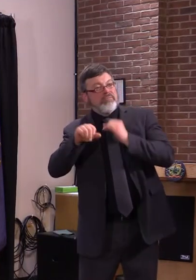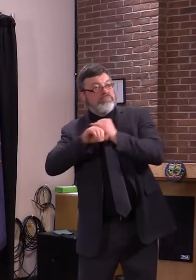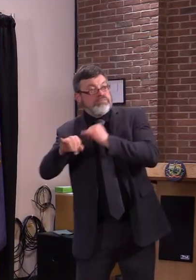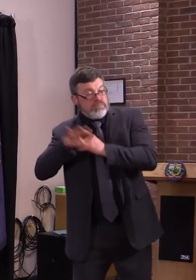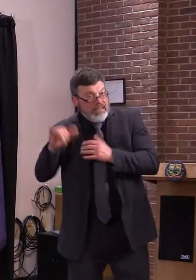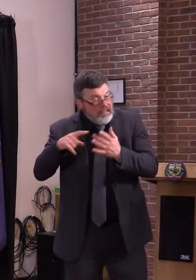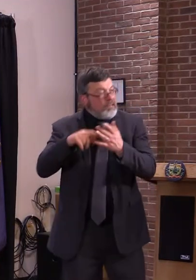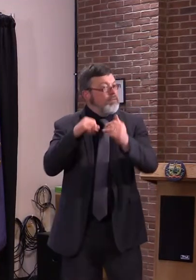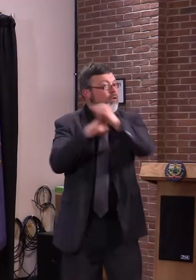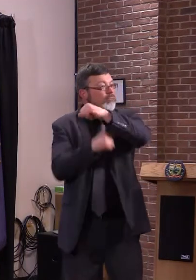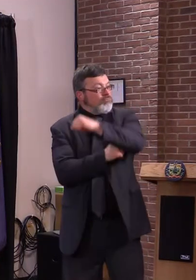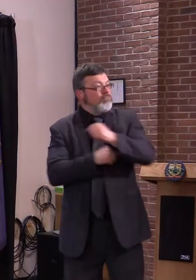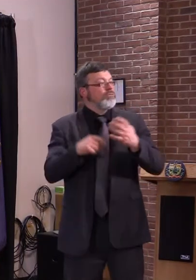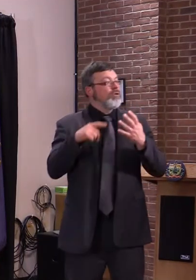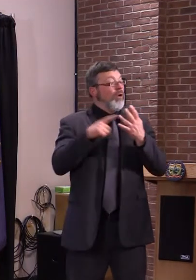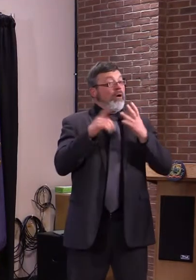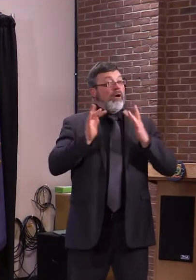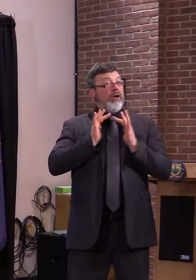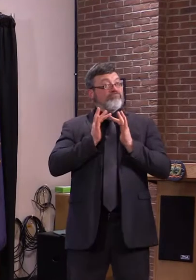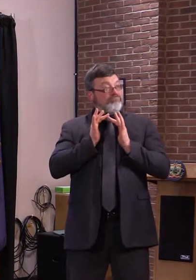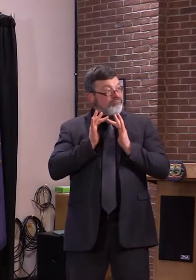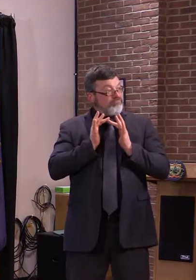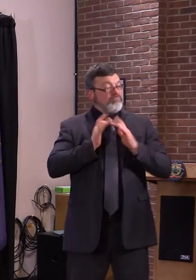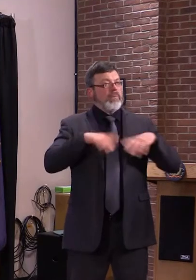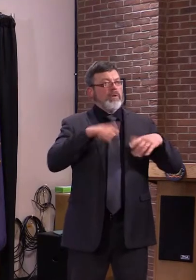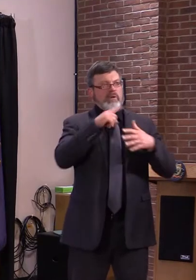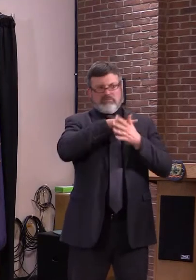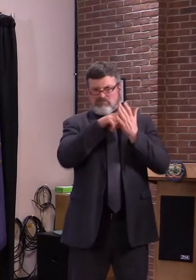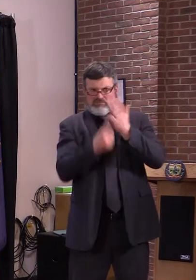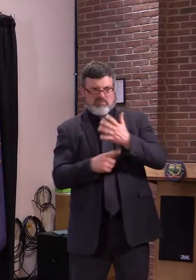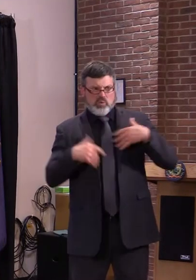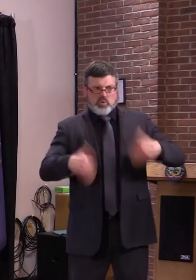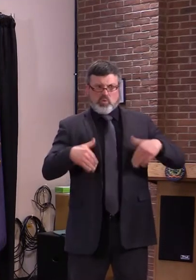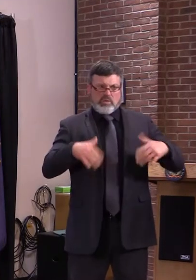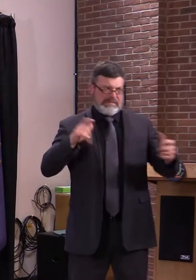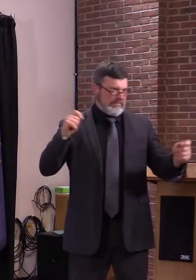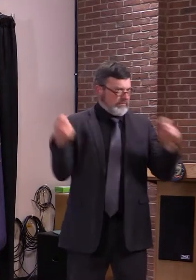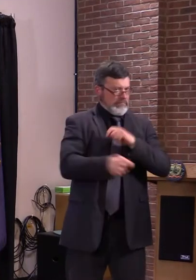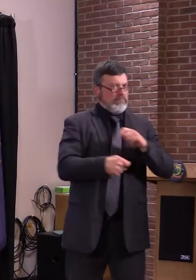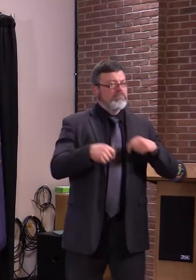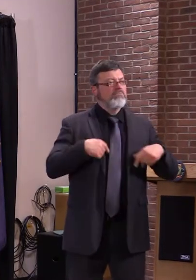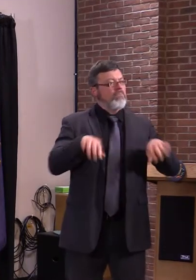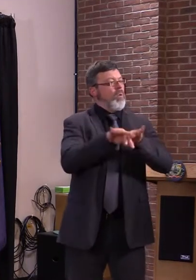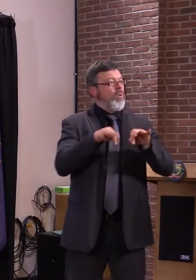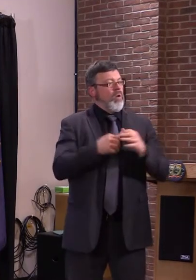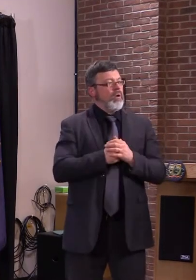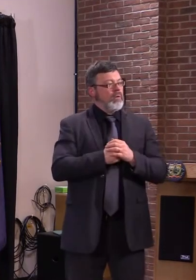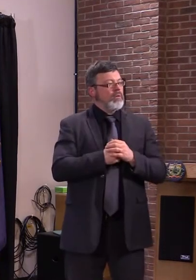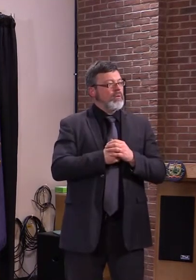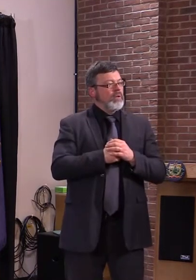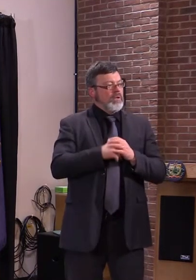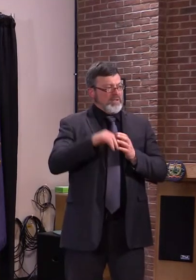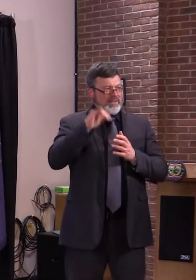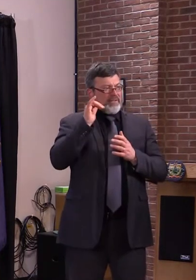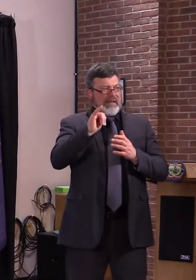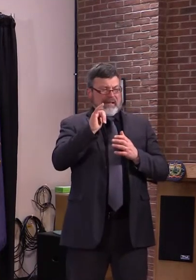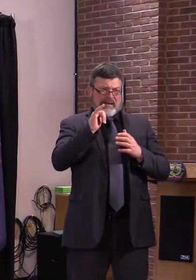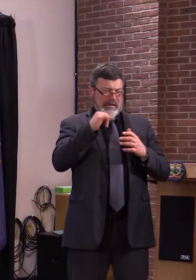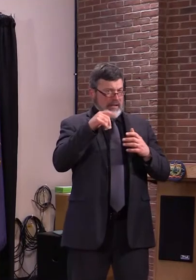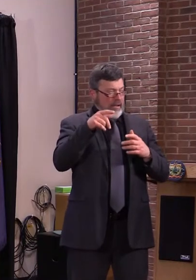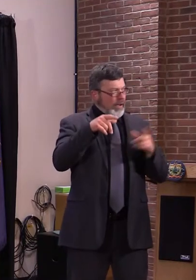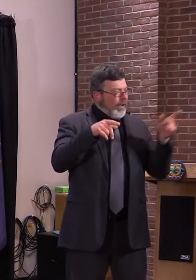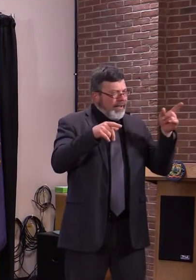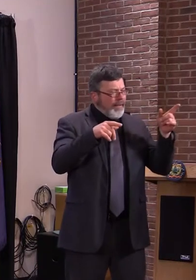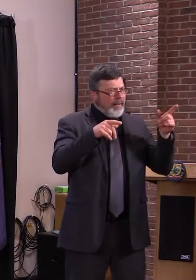agree and pass intent language in the budget stating that this is where the money should go. At the time,